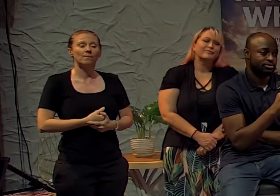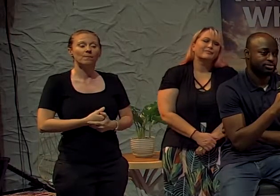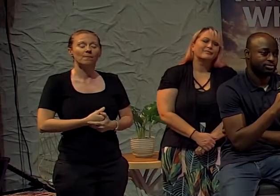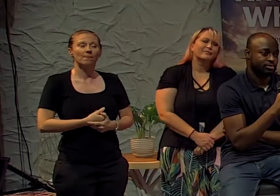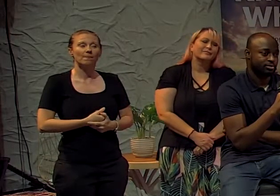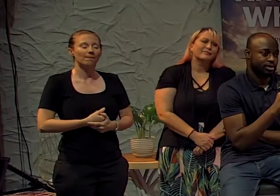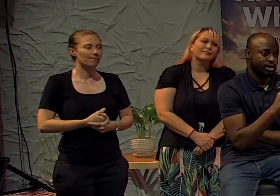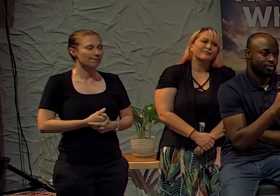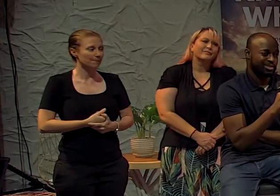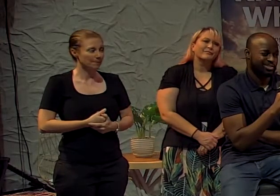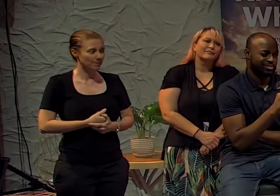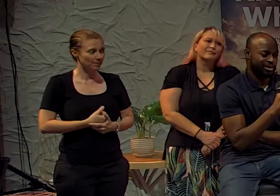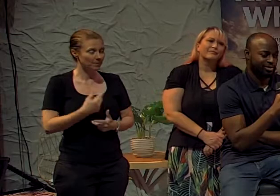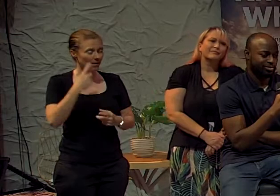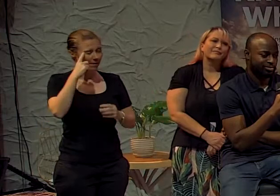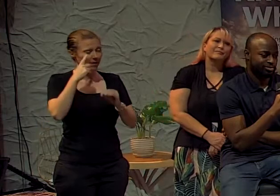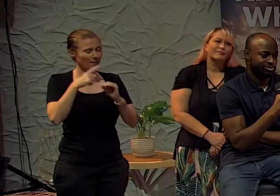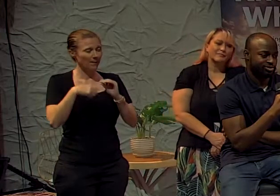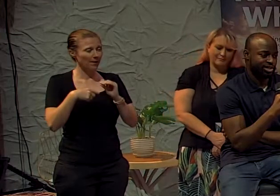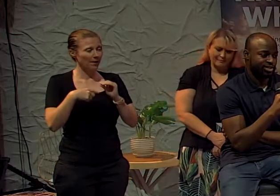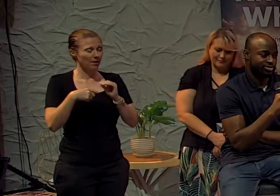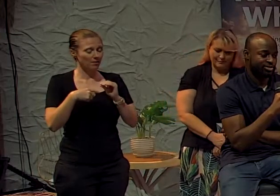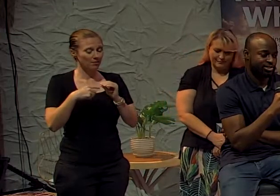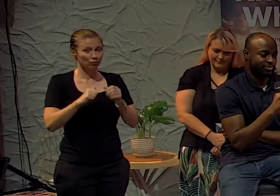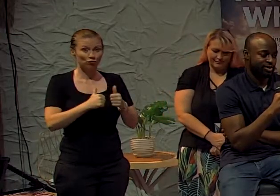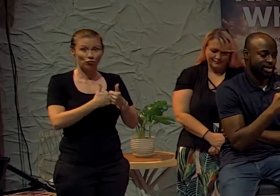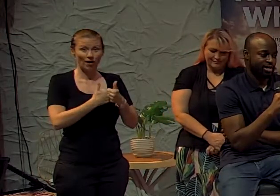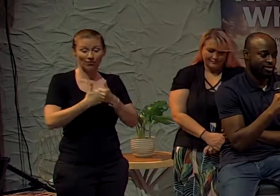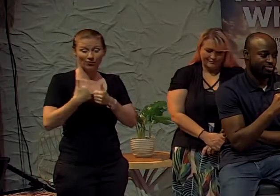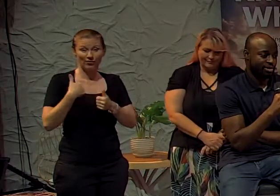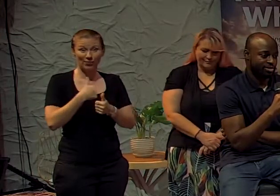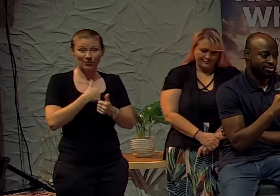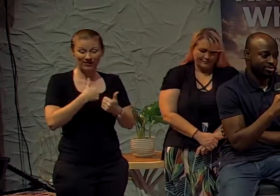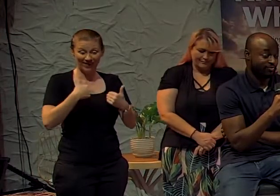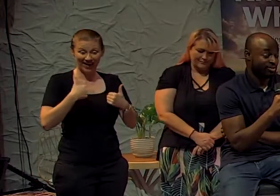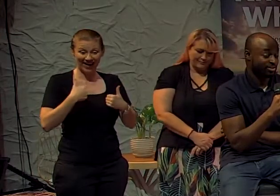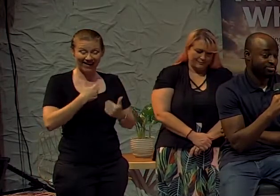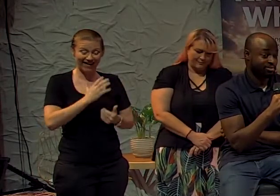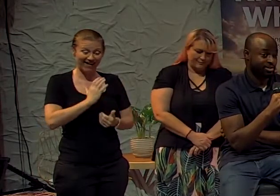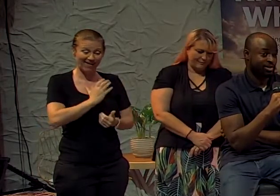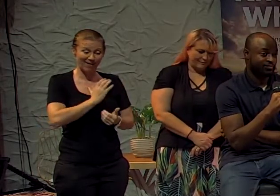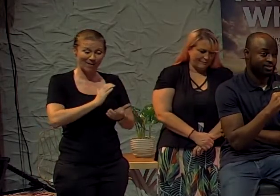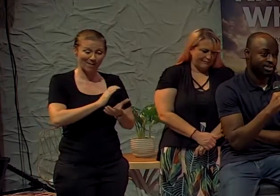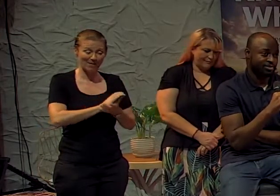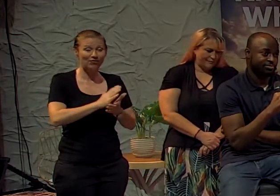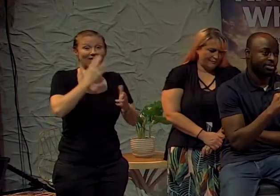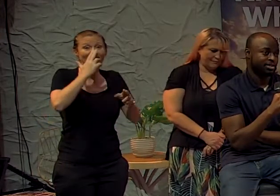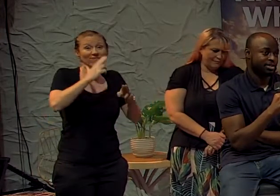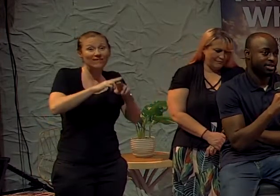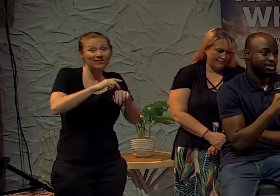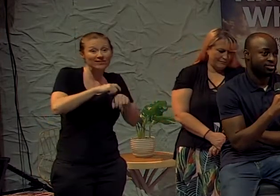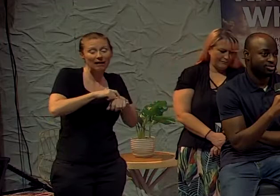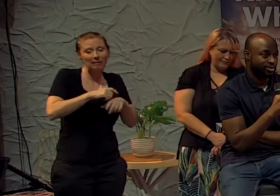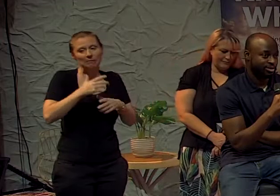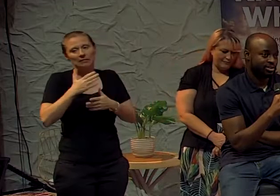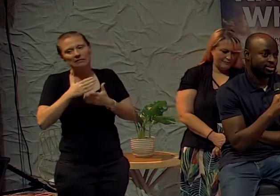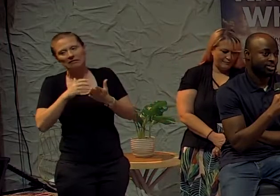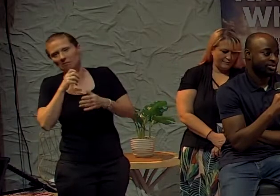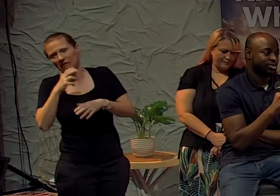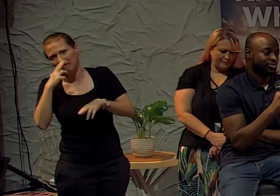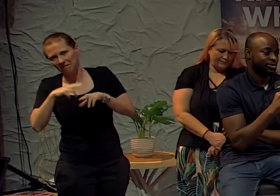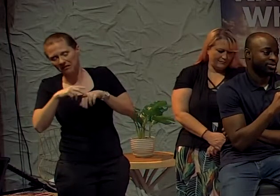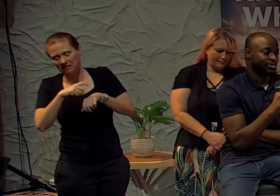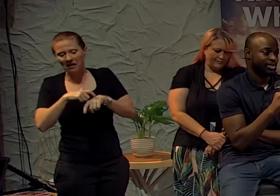gratitude. When I think about just the challenges that we've had in our marriage, the fun times and the not fun times,